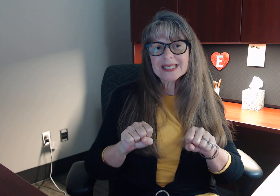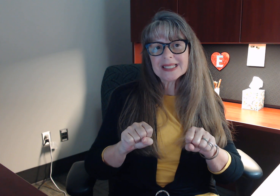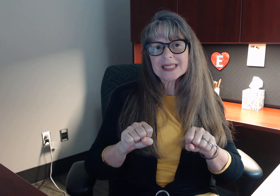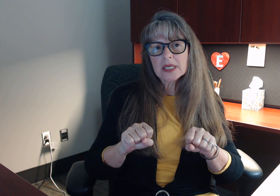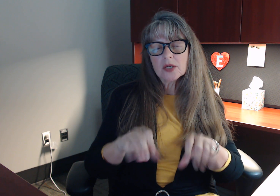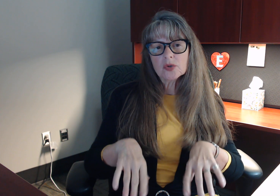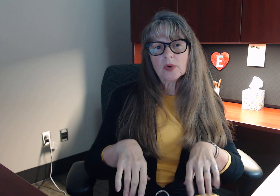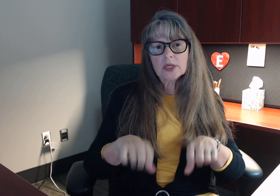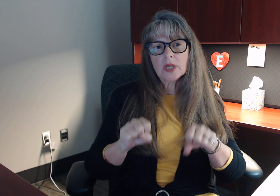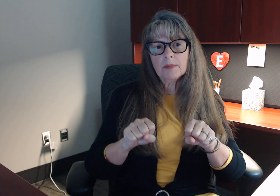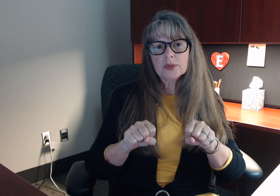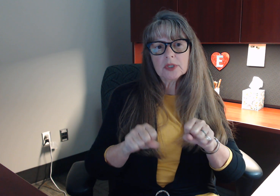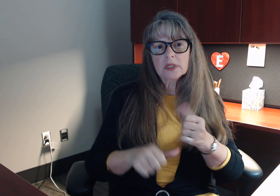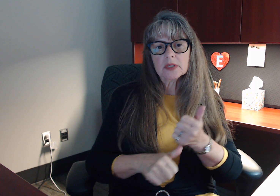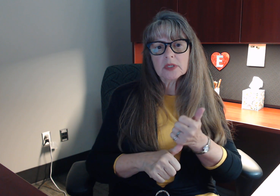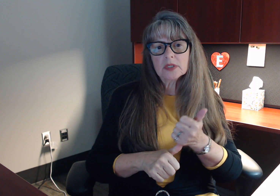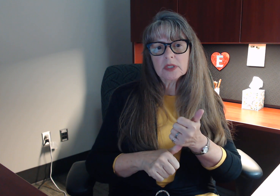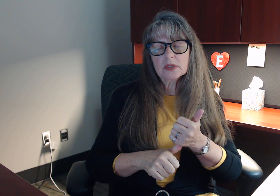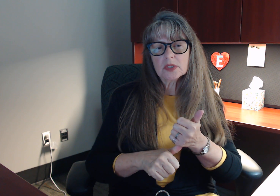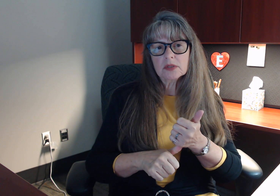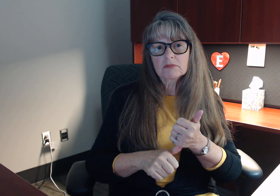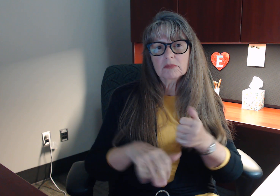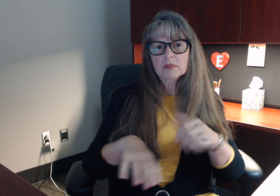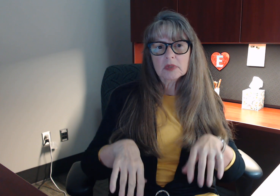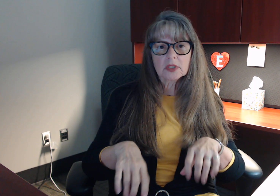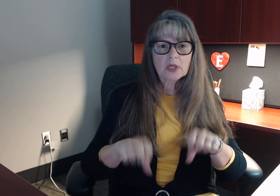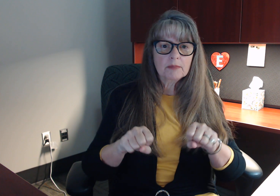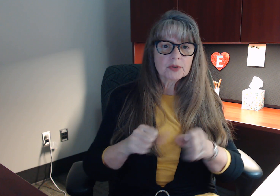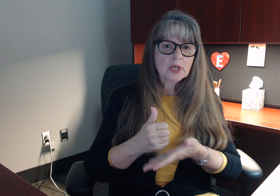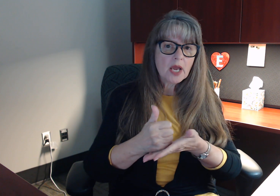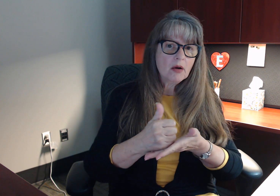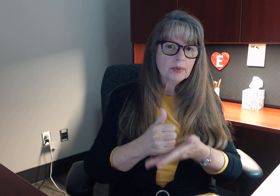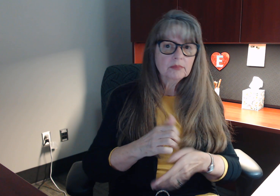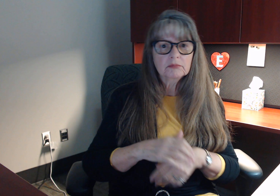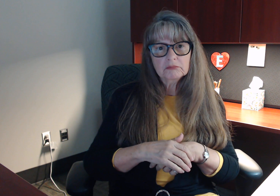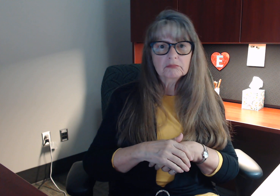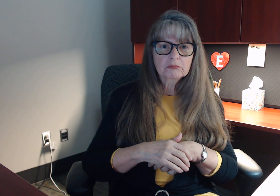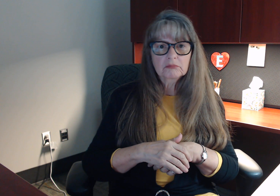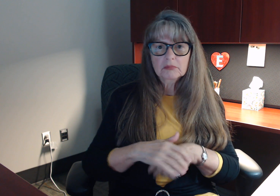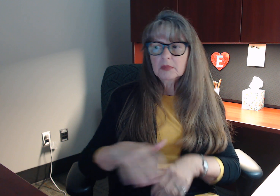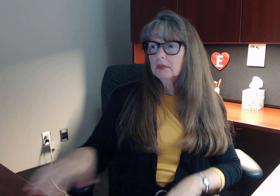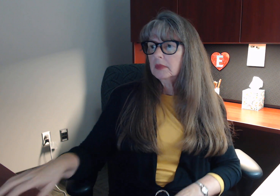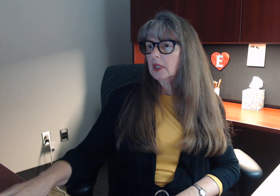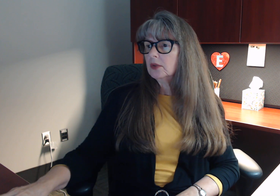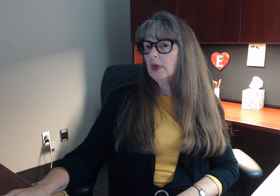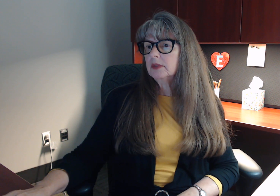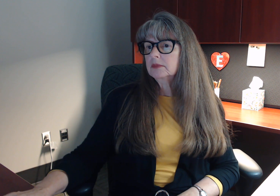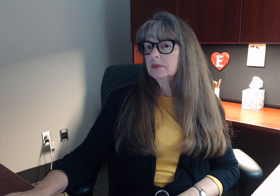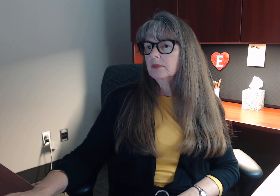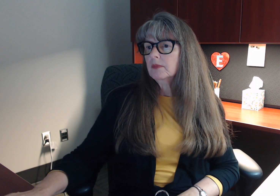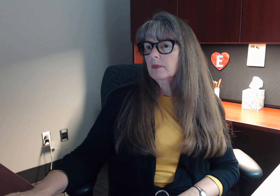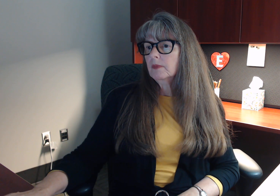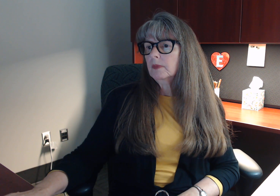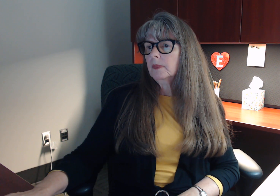assistance. So adoption assistance, adoption help, either one.